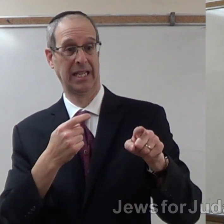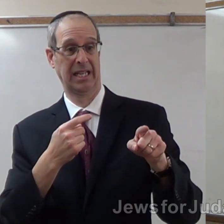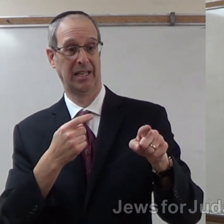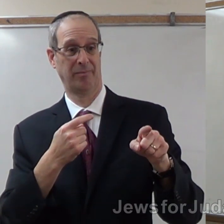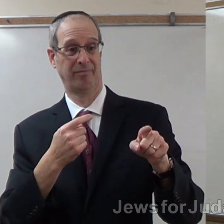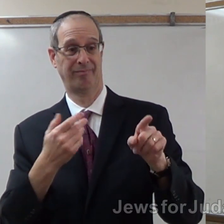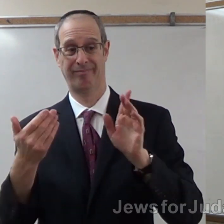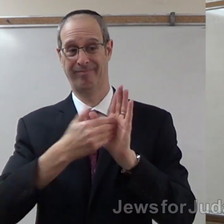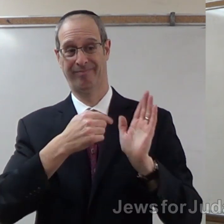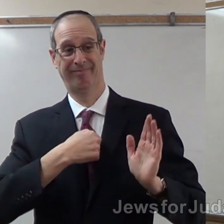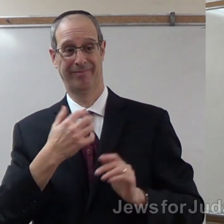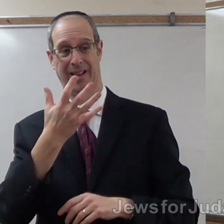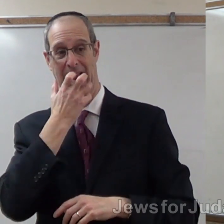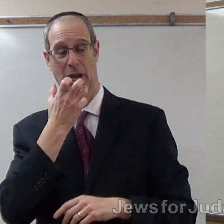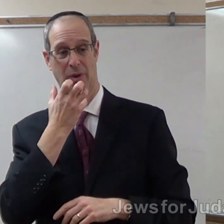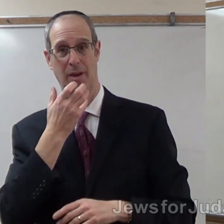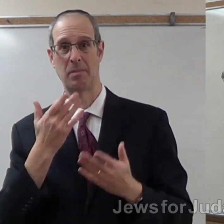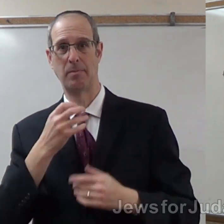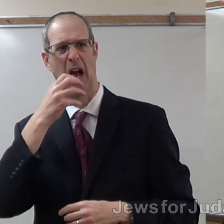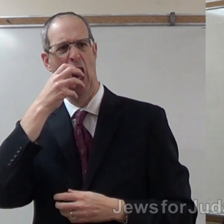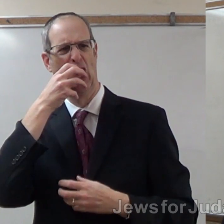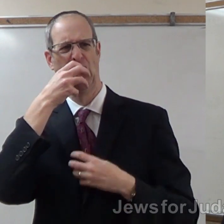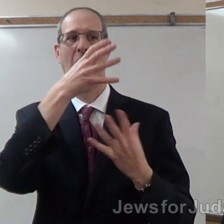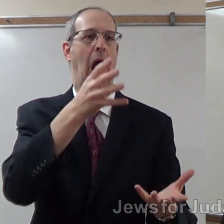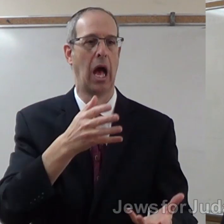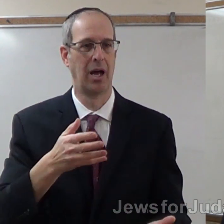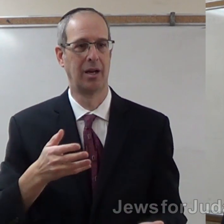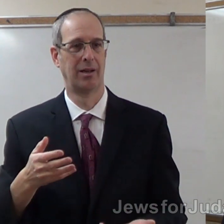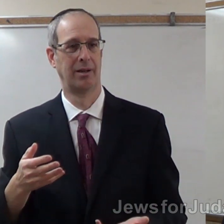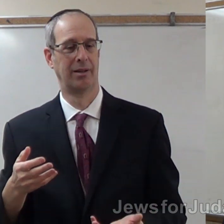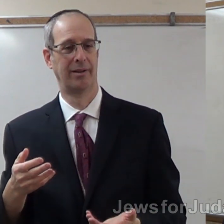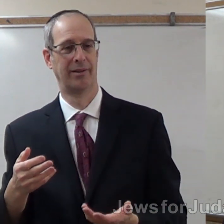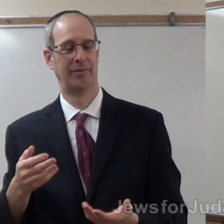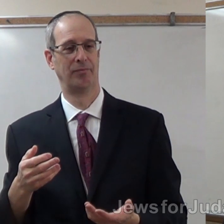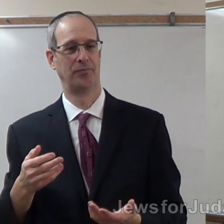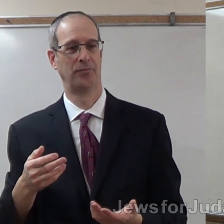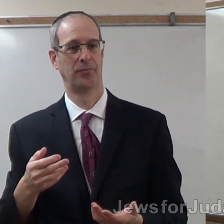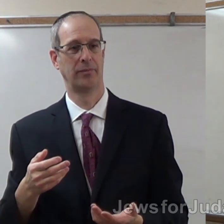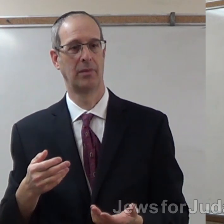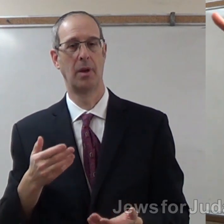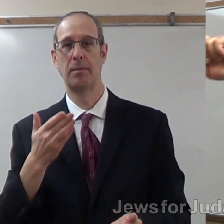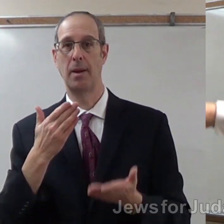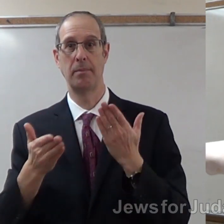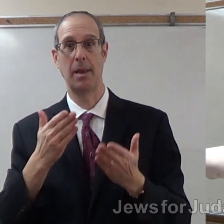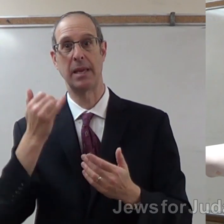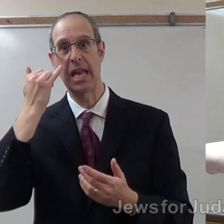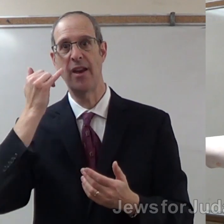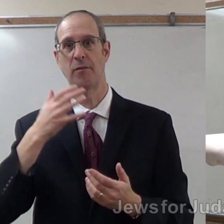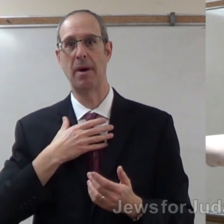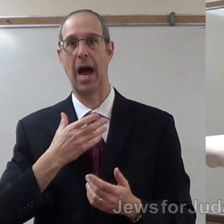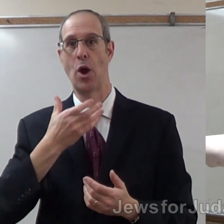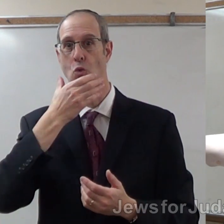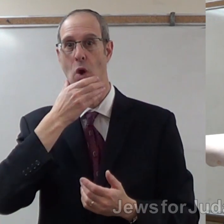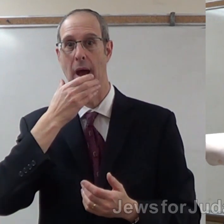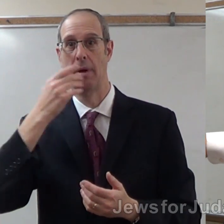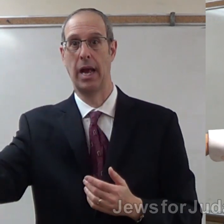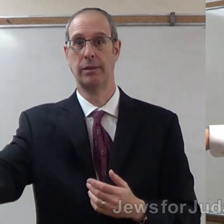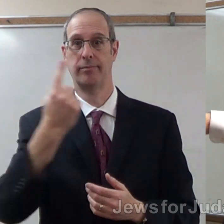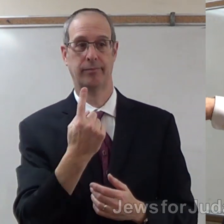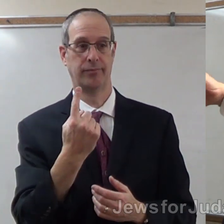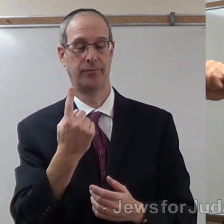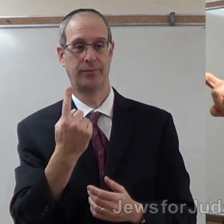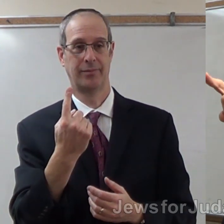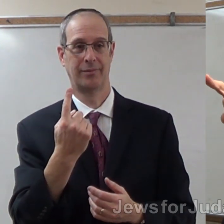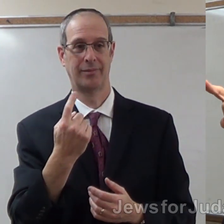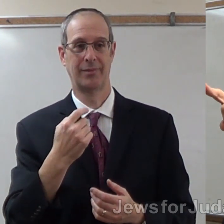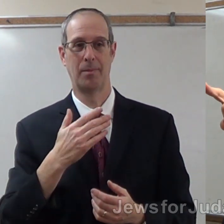angry, I might scream my head off at them. But maybe if my Rebbe was standing there, I